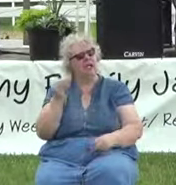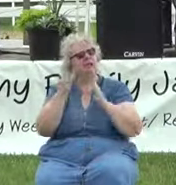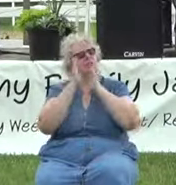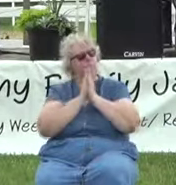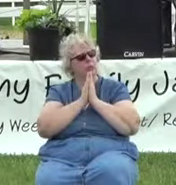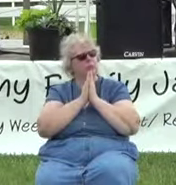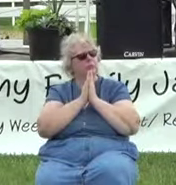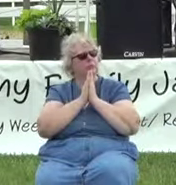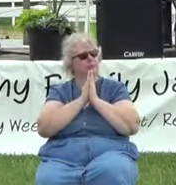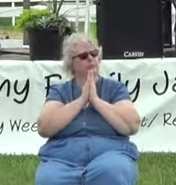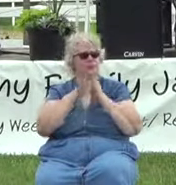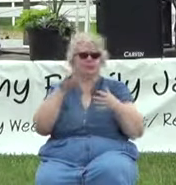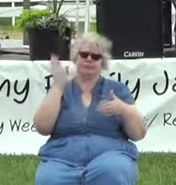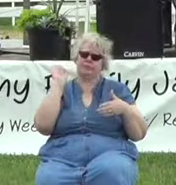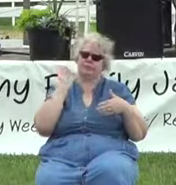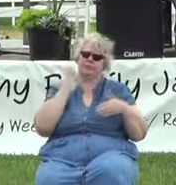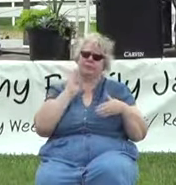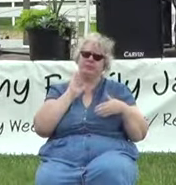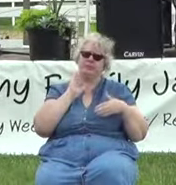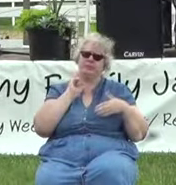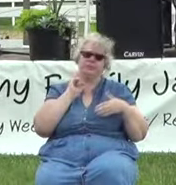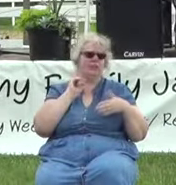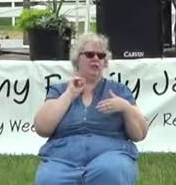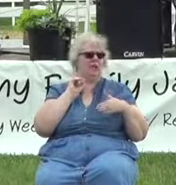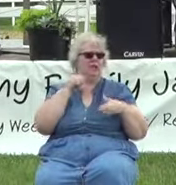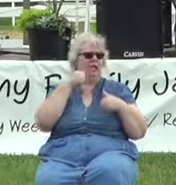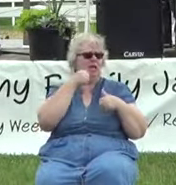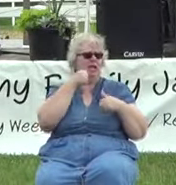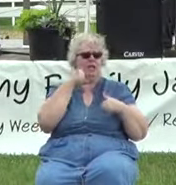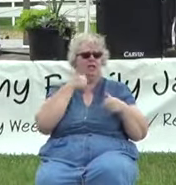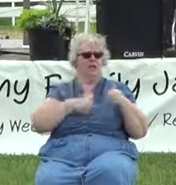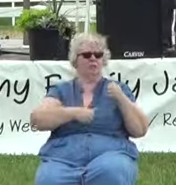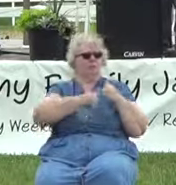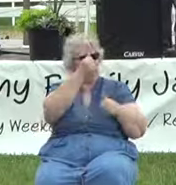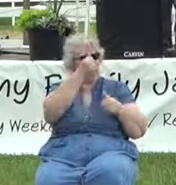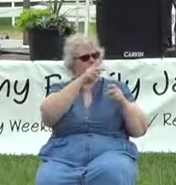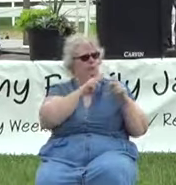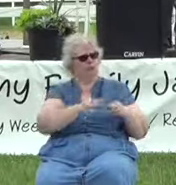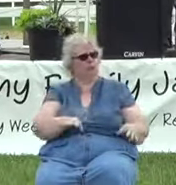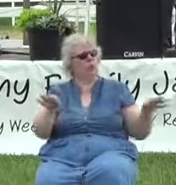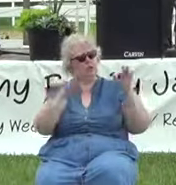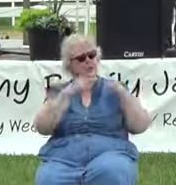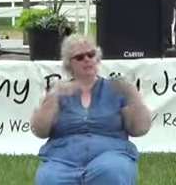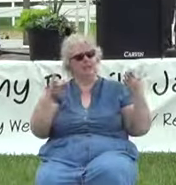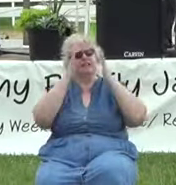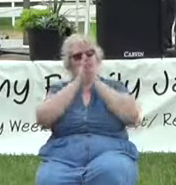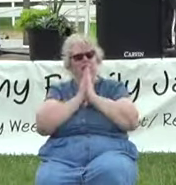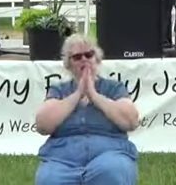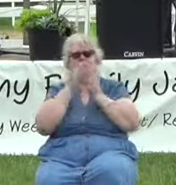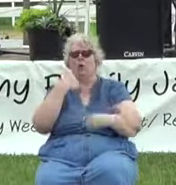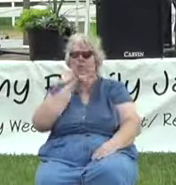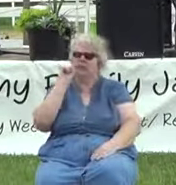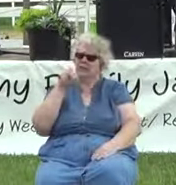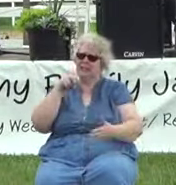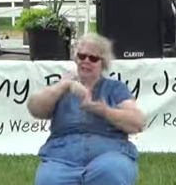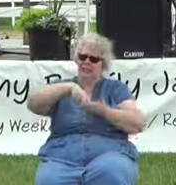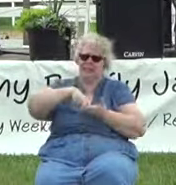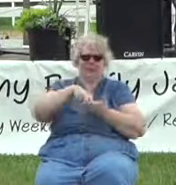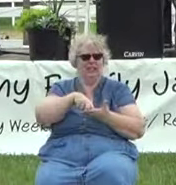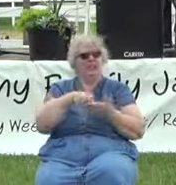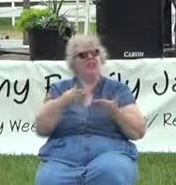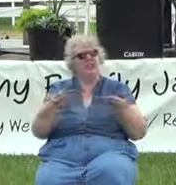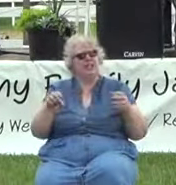The major key to all this is prayer. We have to get on our knees, people. What breaks